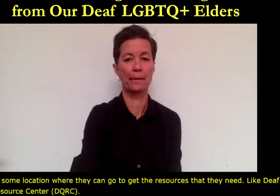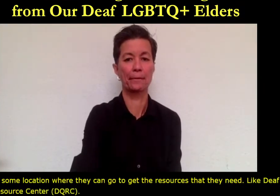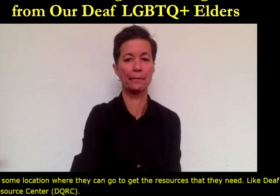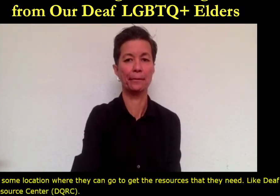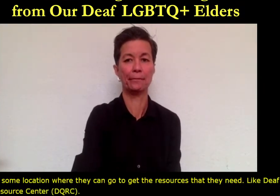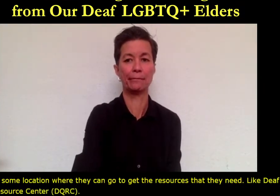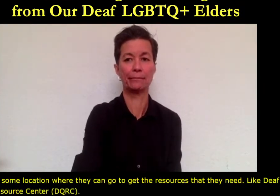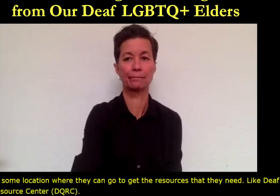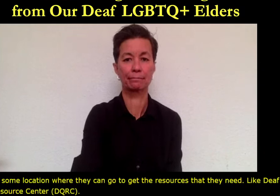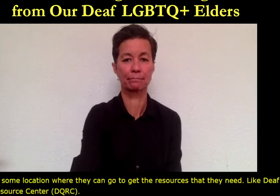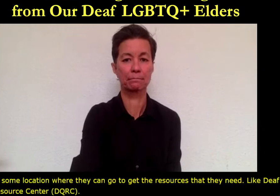these students in that way